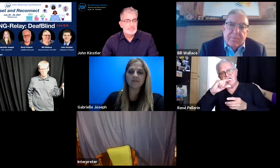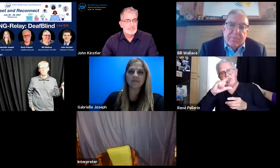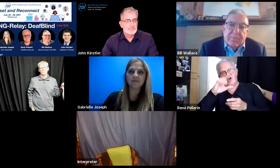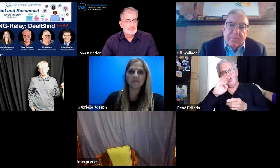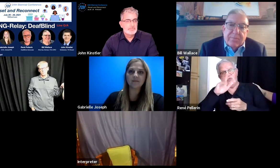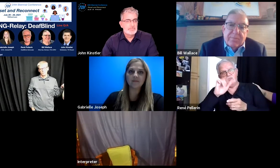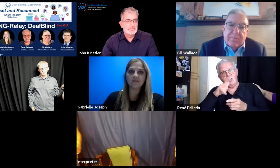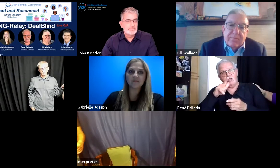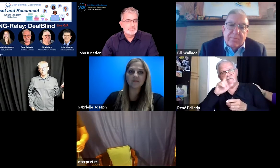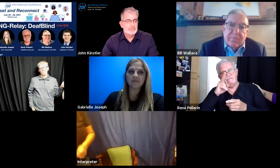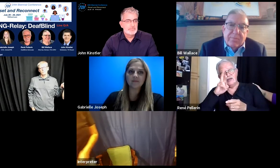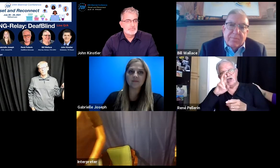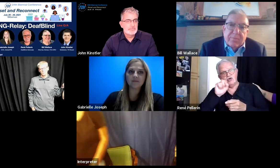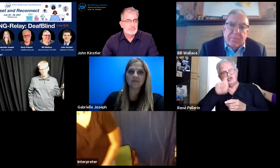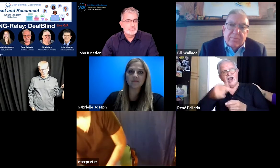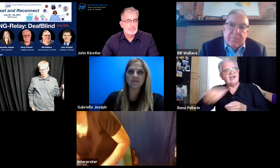comes to other companies,